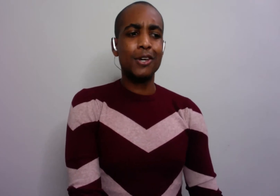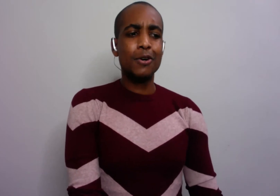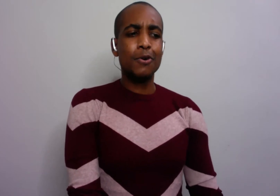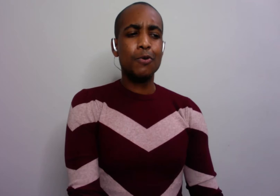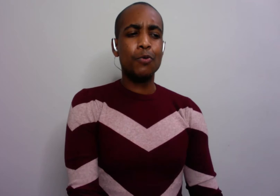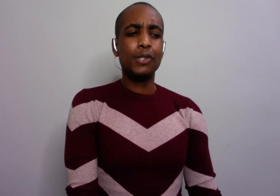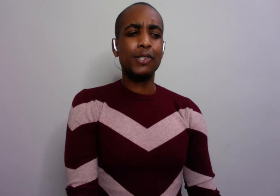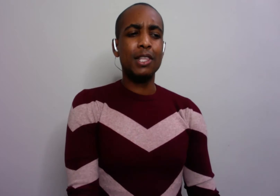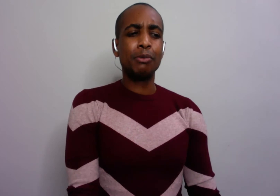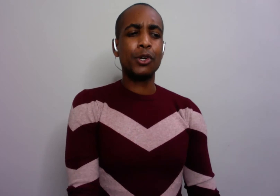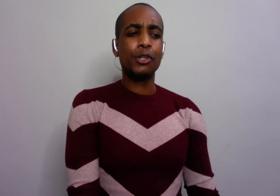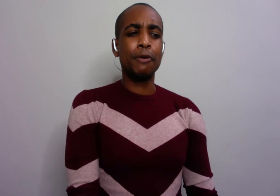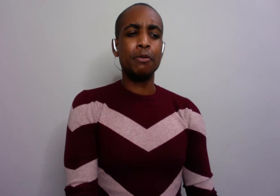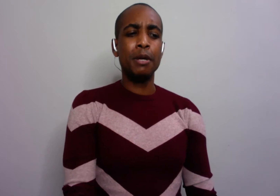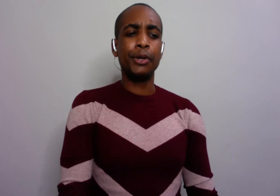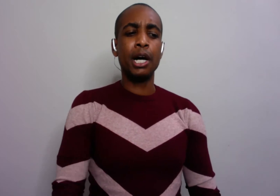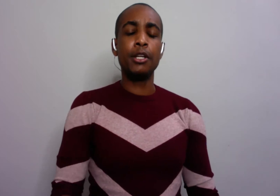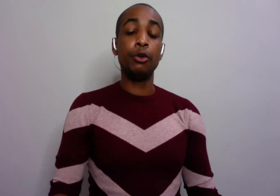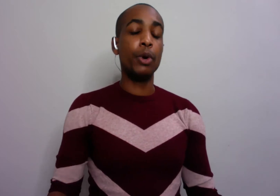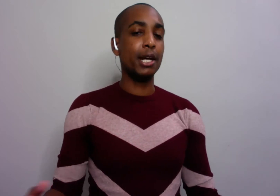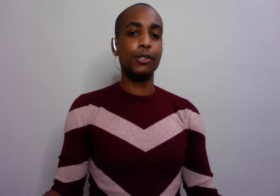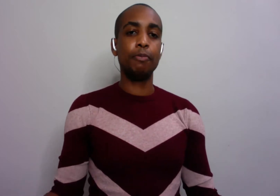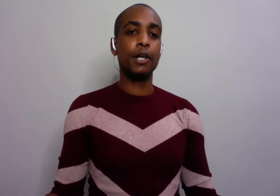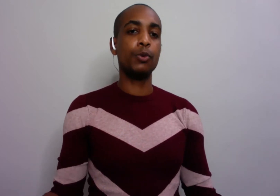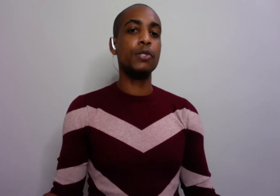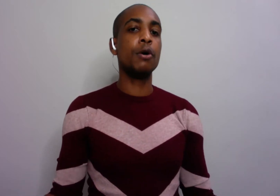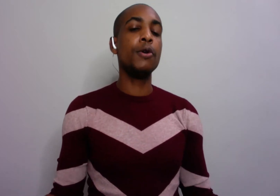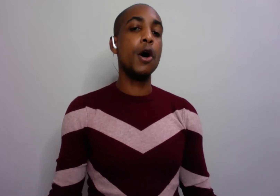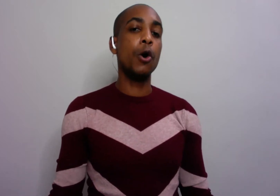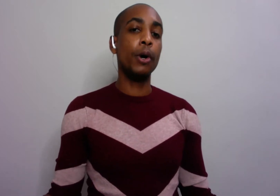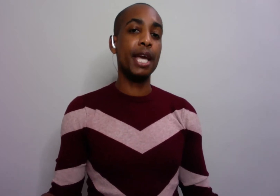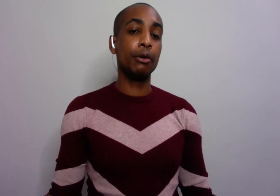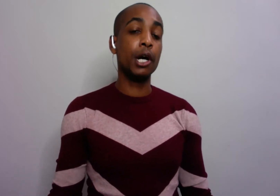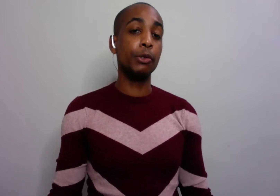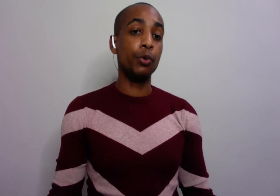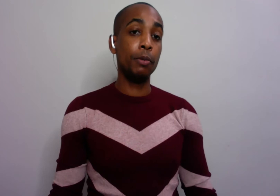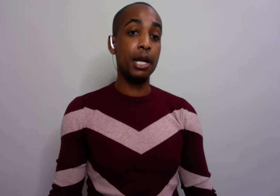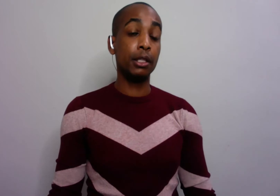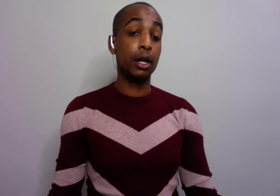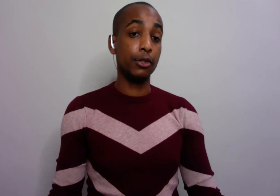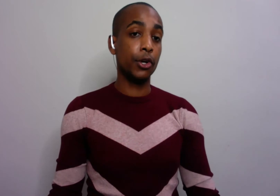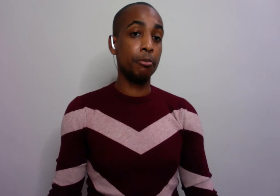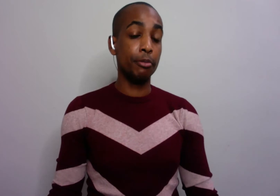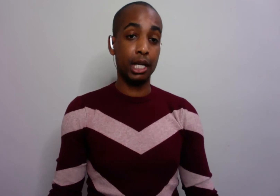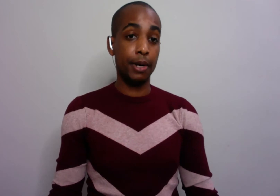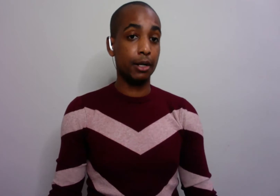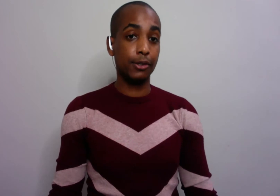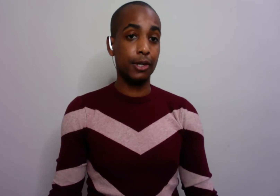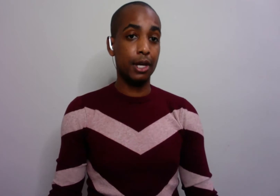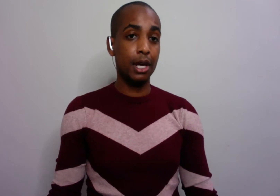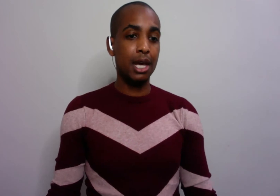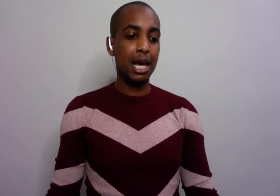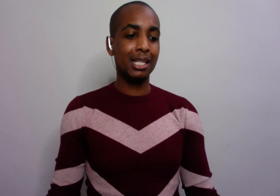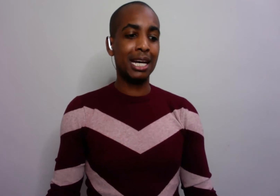things, we see them start to affect people in unknown ways because we don't know what the outcomes will be in the long term for